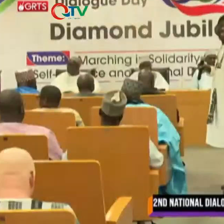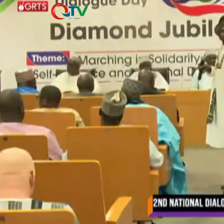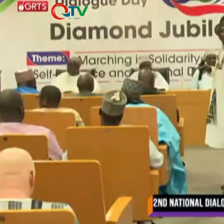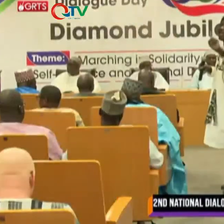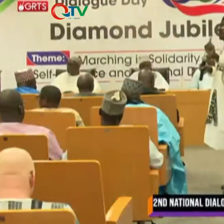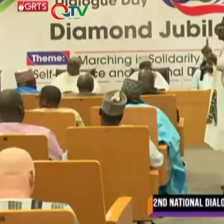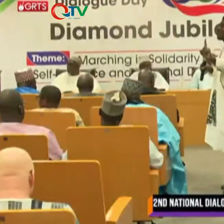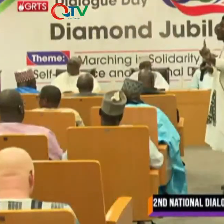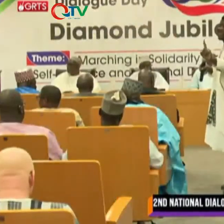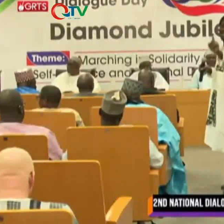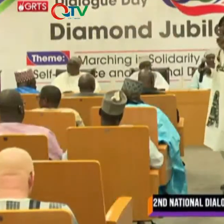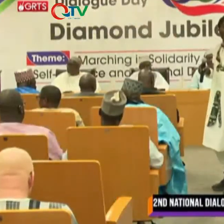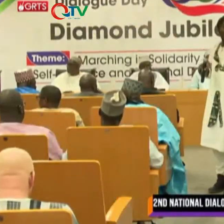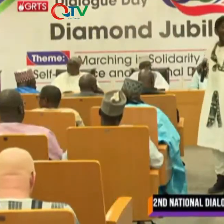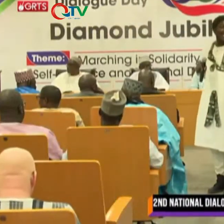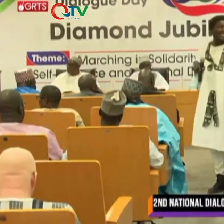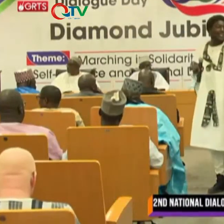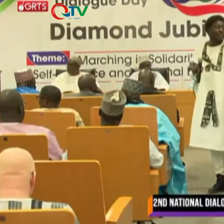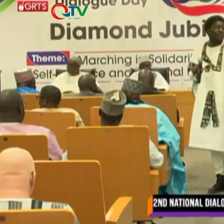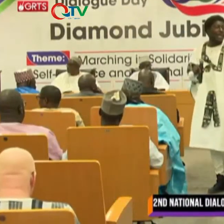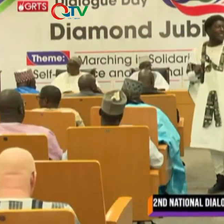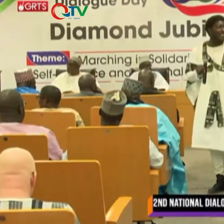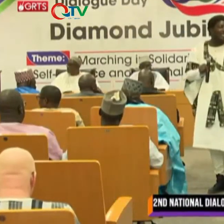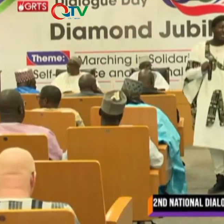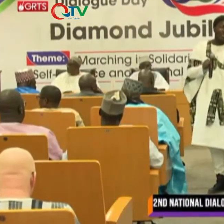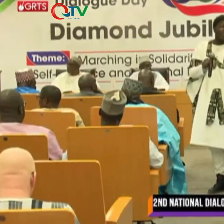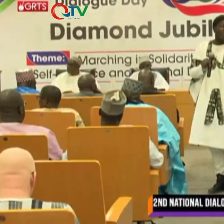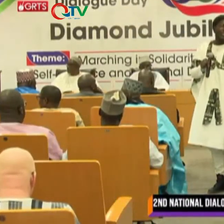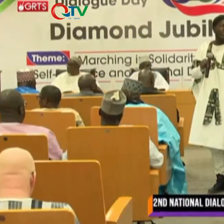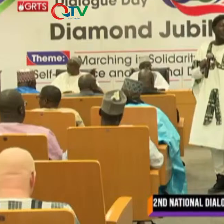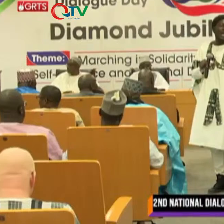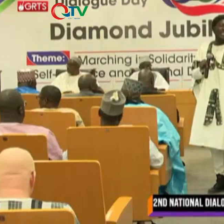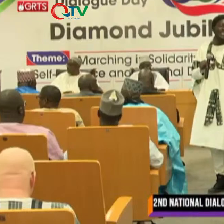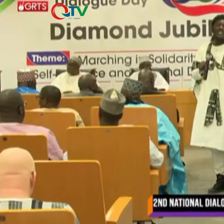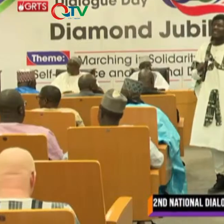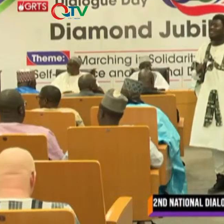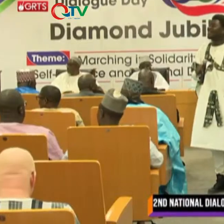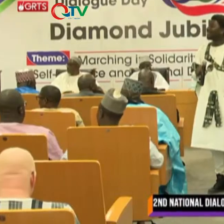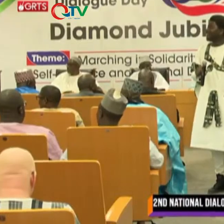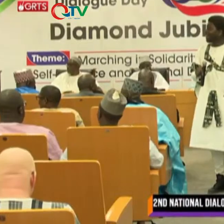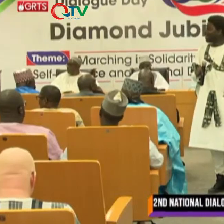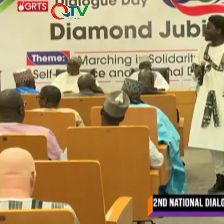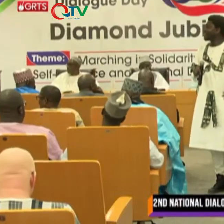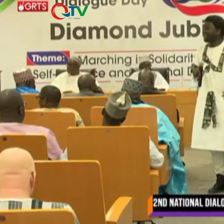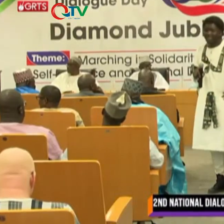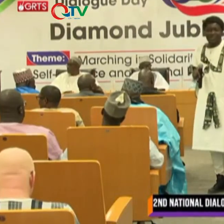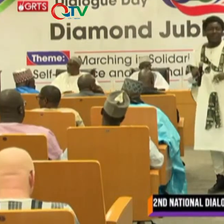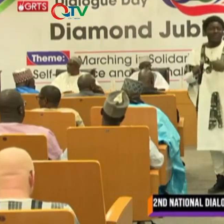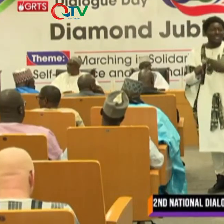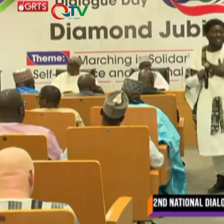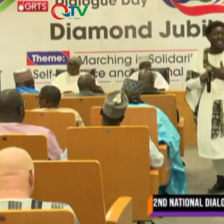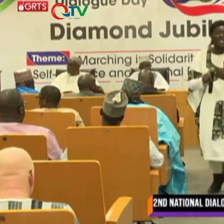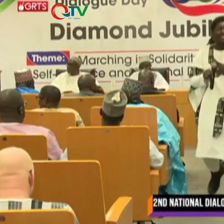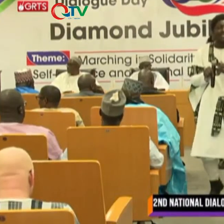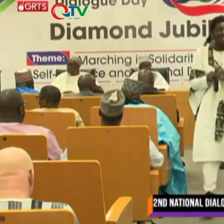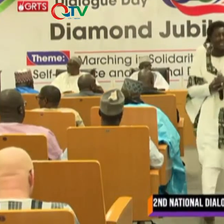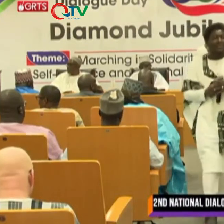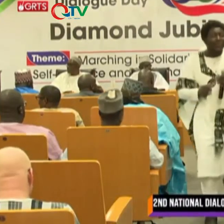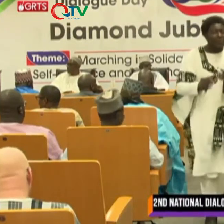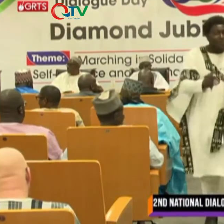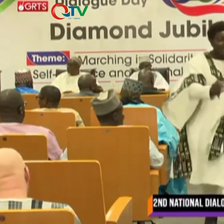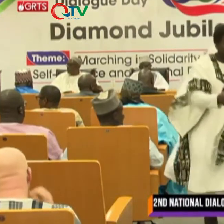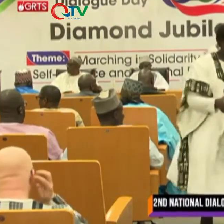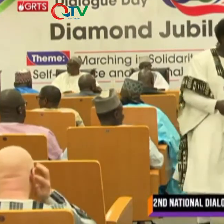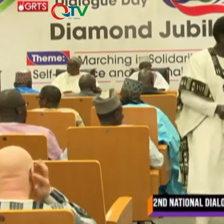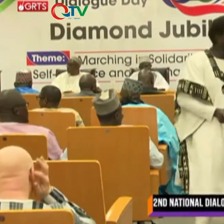alayendale andu mangi ayedele dolati indo kisulati indo kisirenti